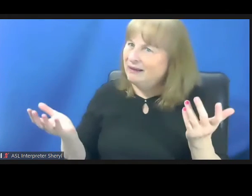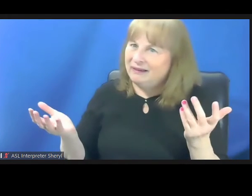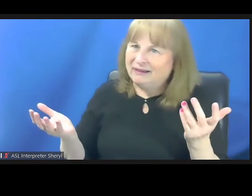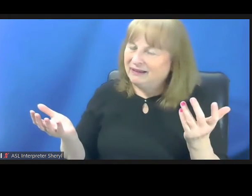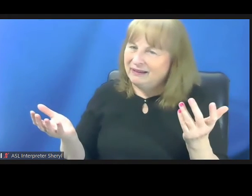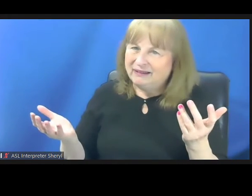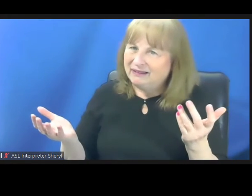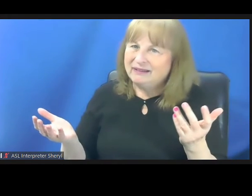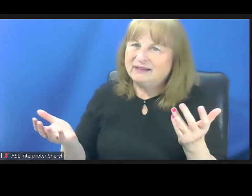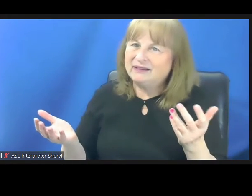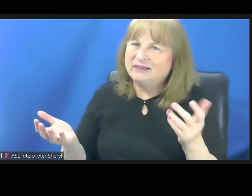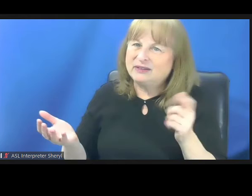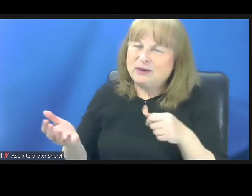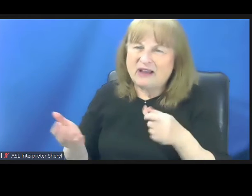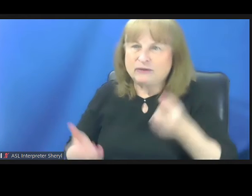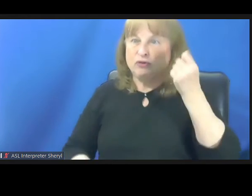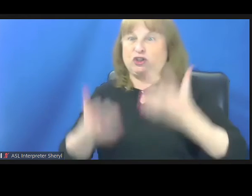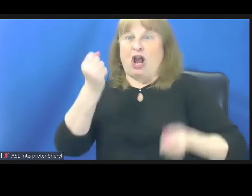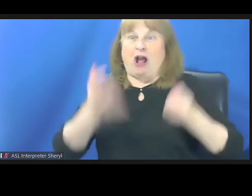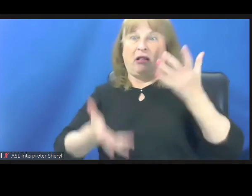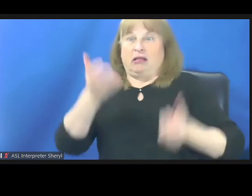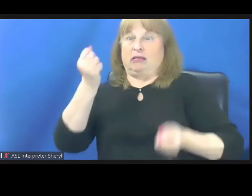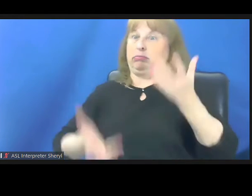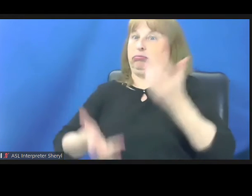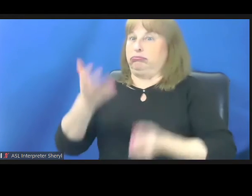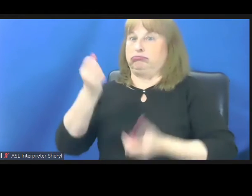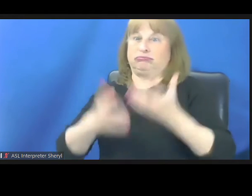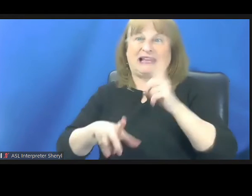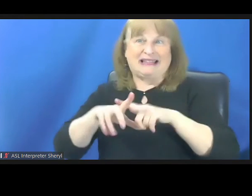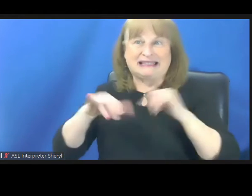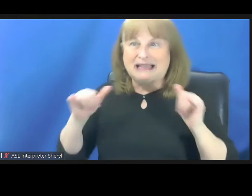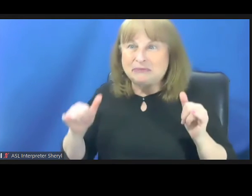one has to juggle while also